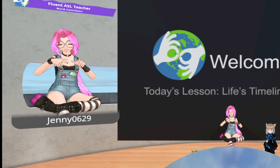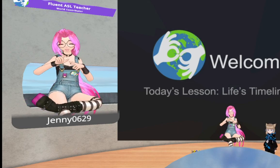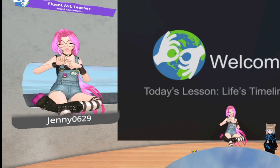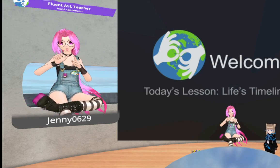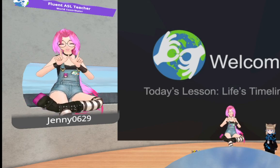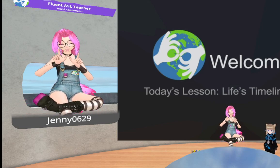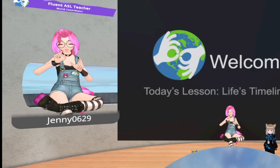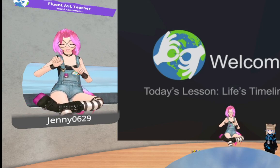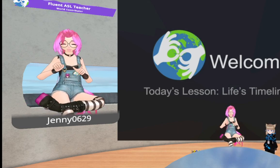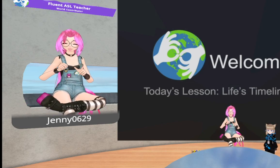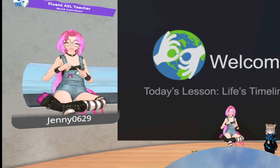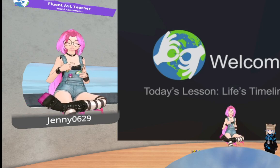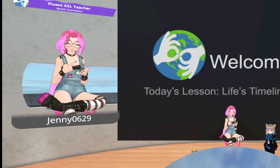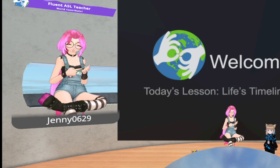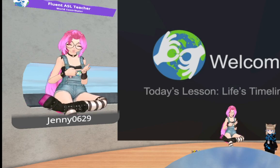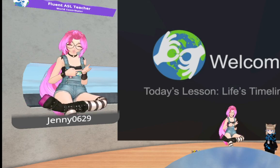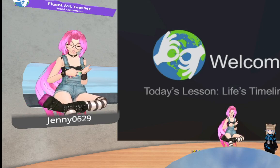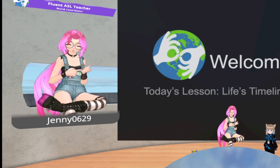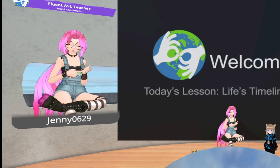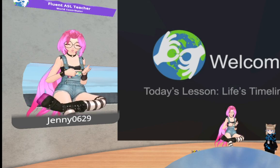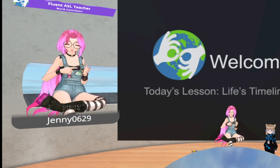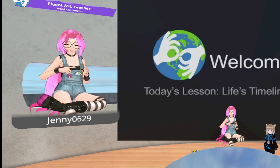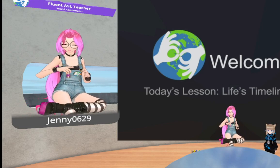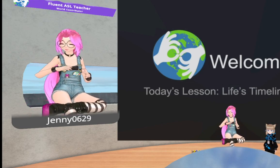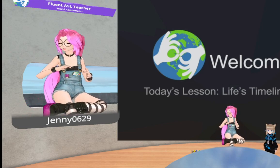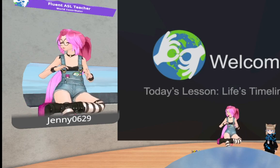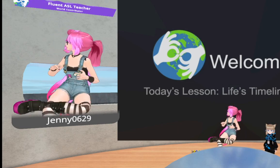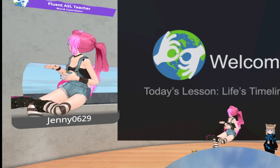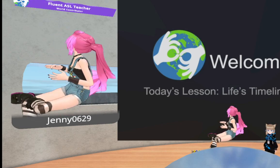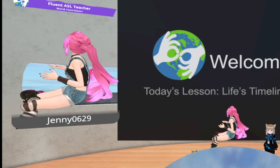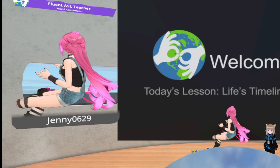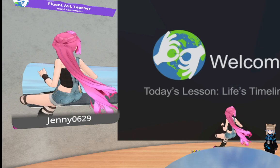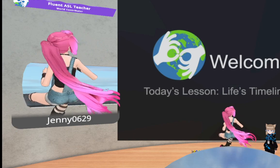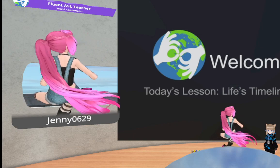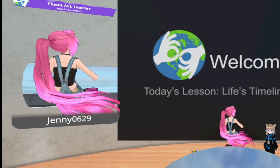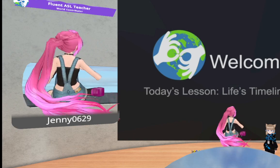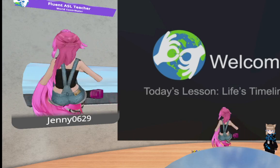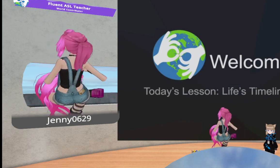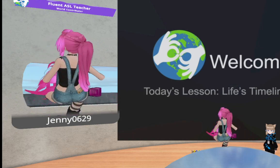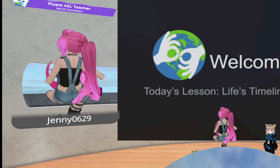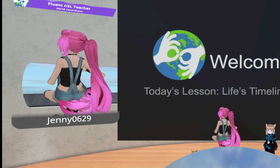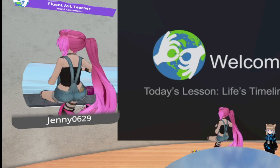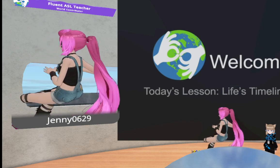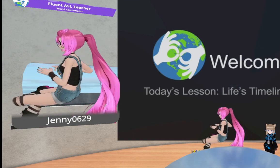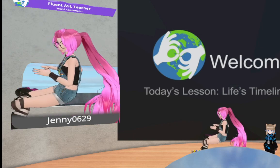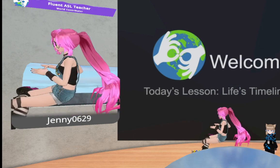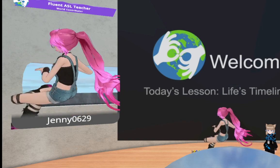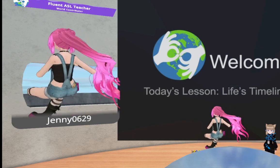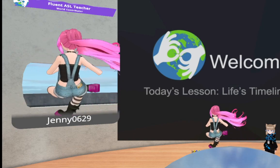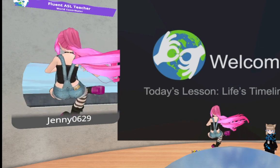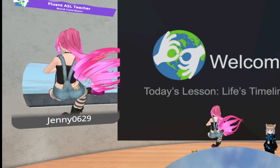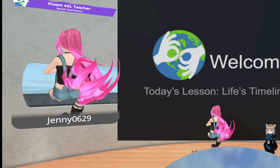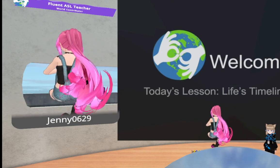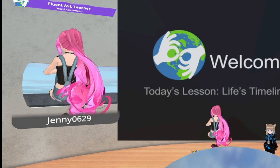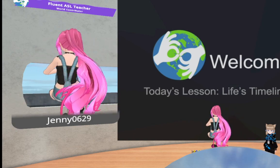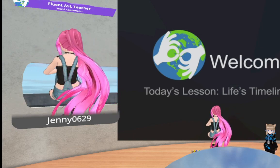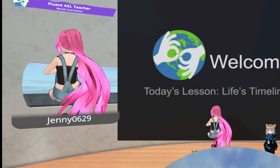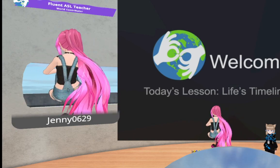you'd see on the news when they're discussing different weather. So I am going to pull